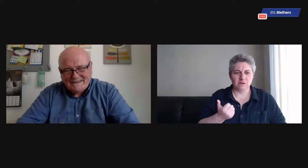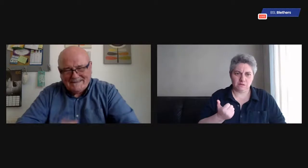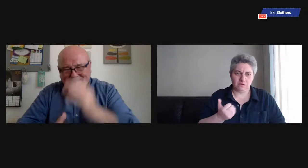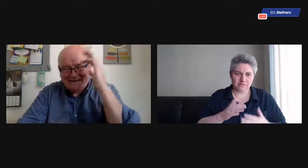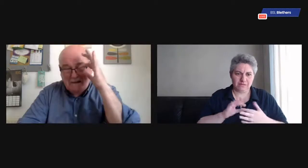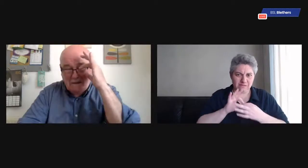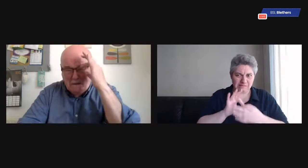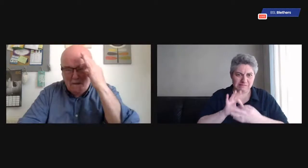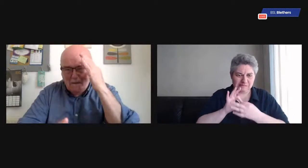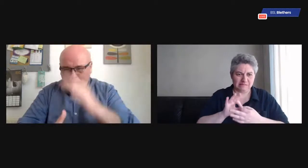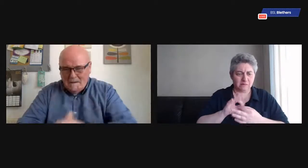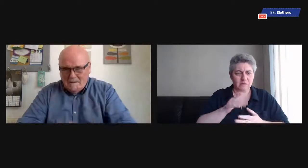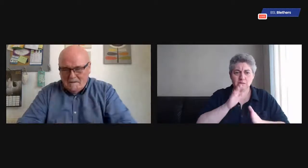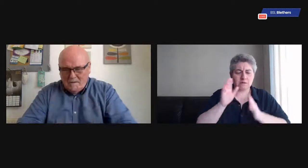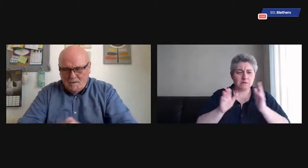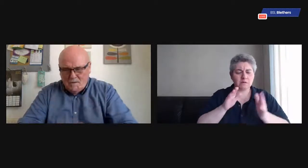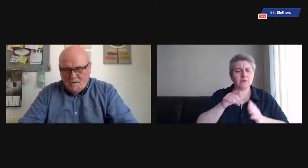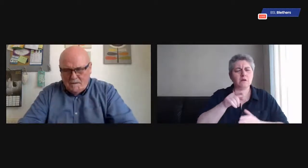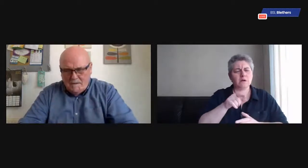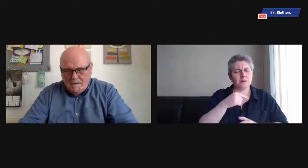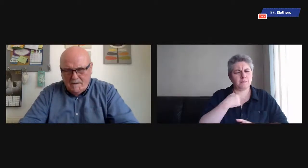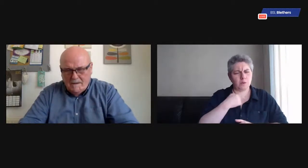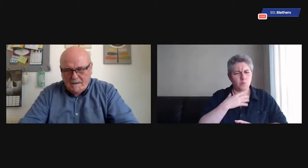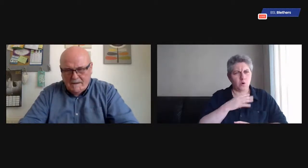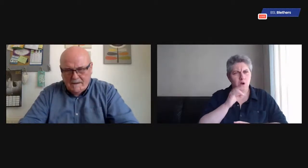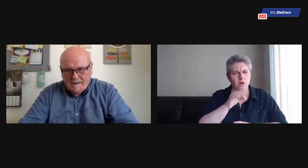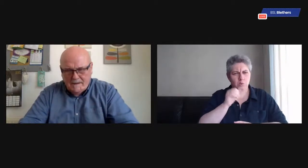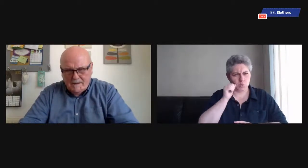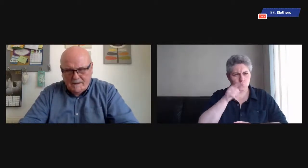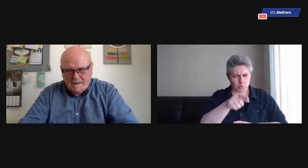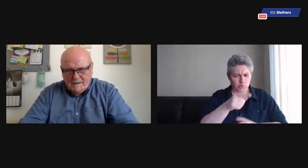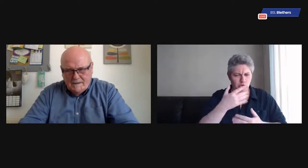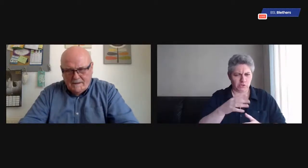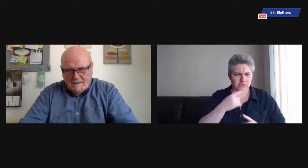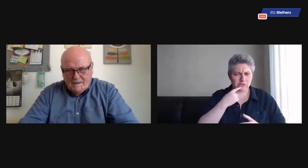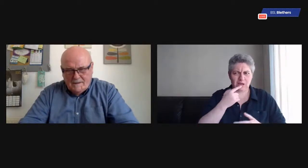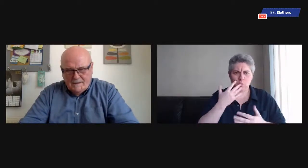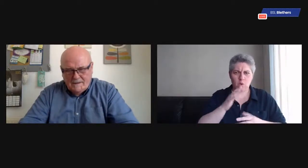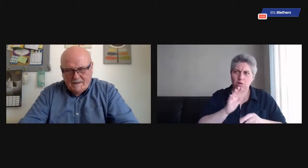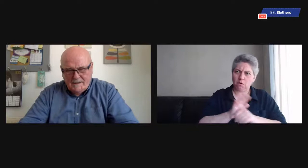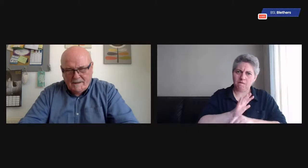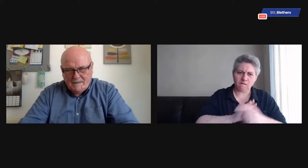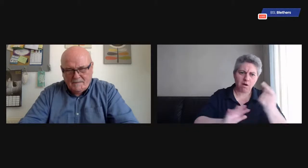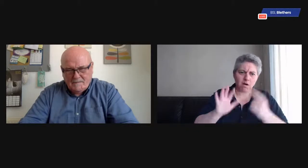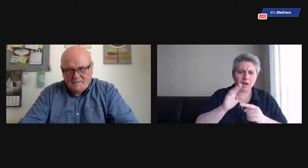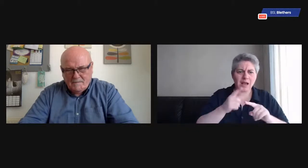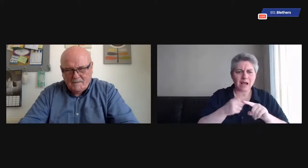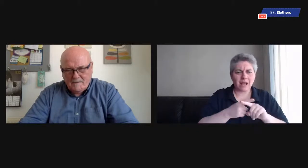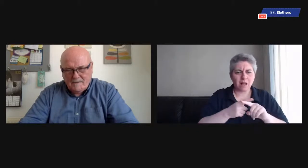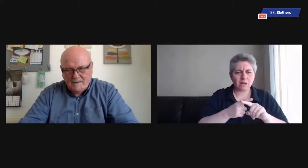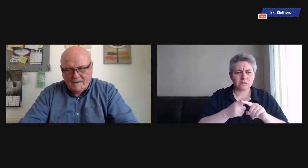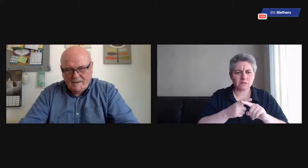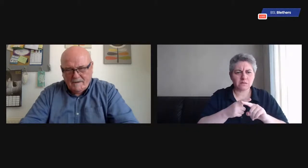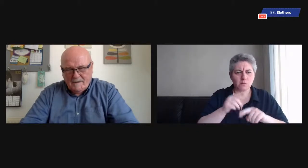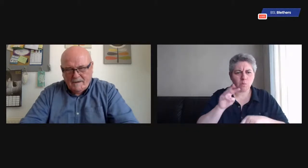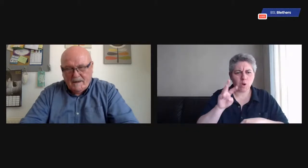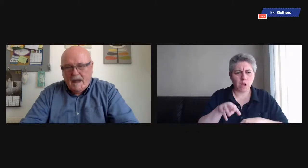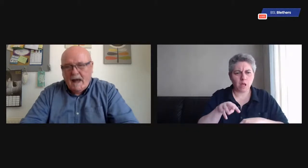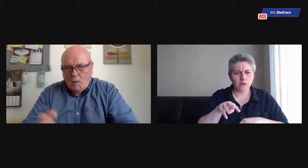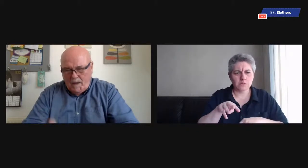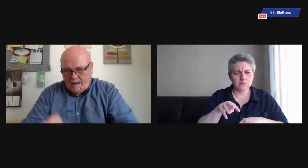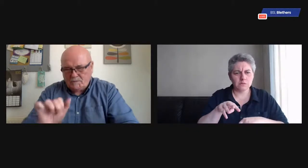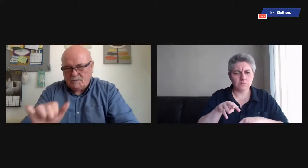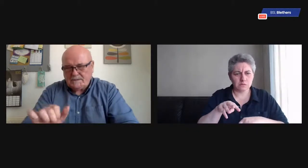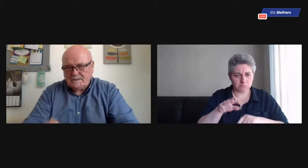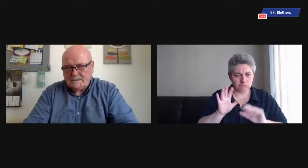a record for that. I was worn out, but we were making sure we were getting accuracy. Now, you said that you